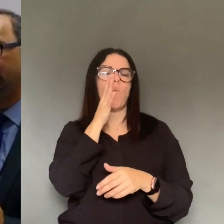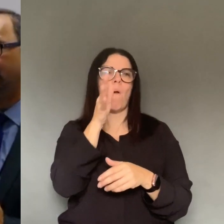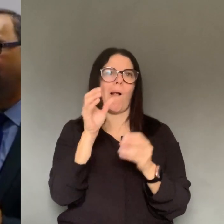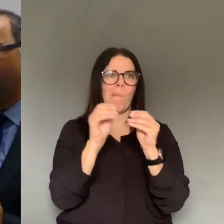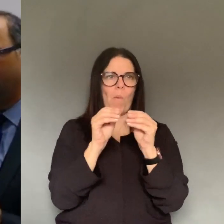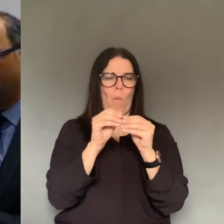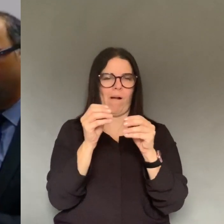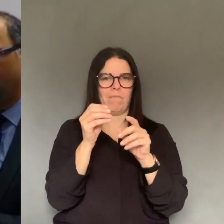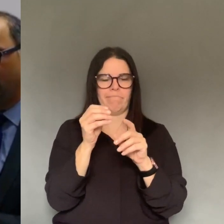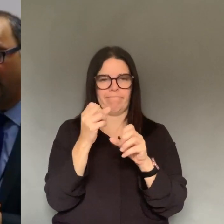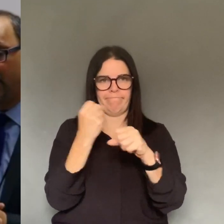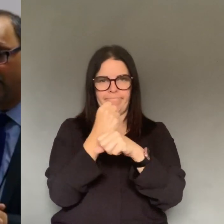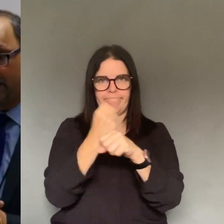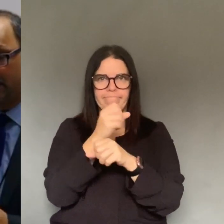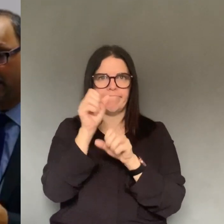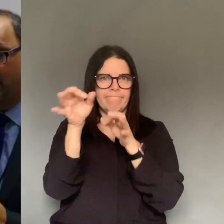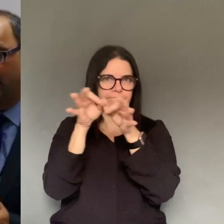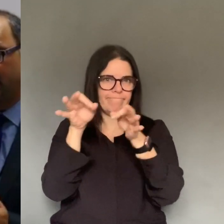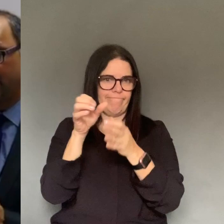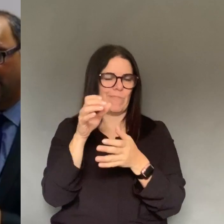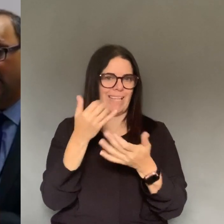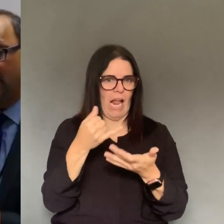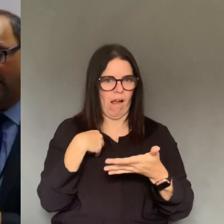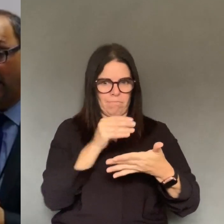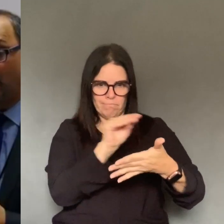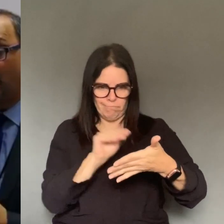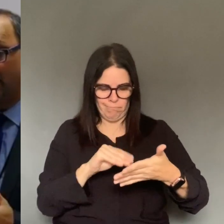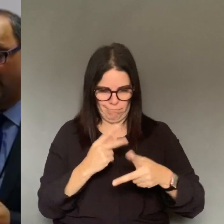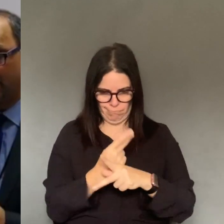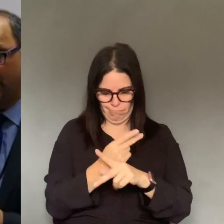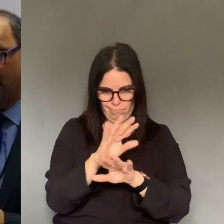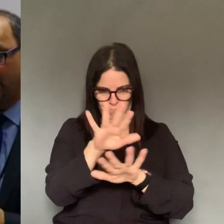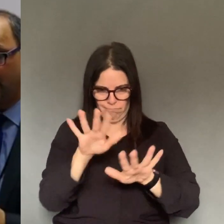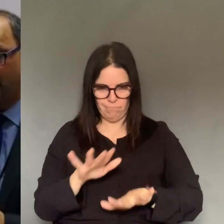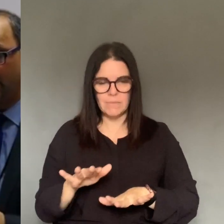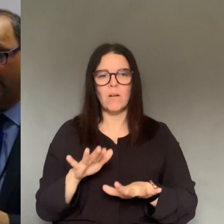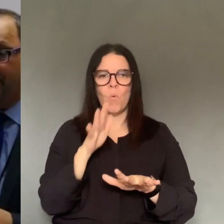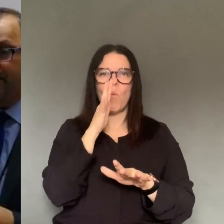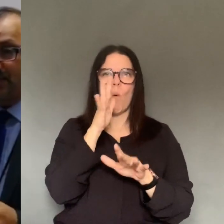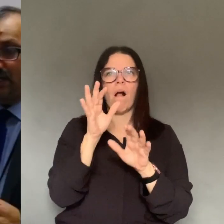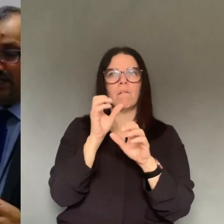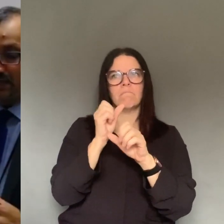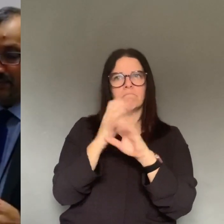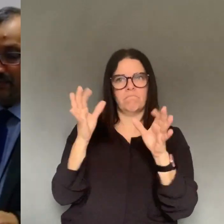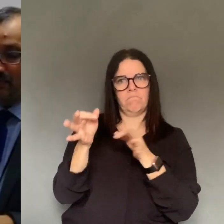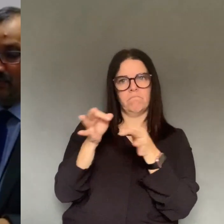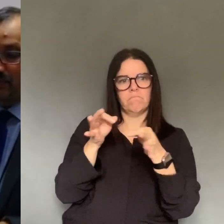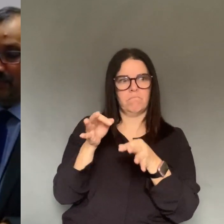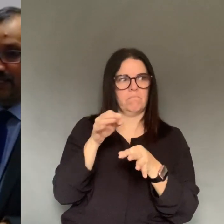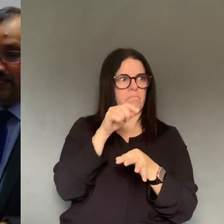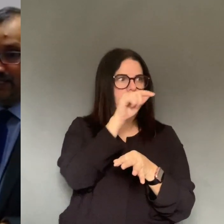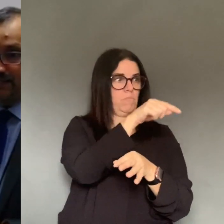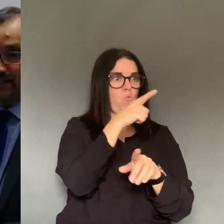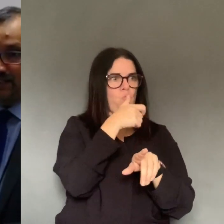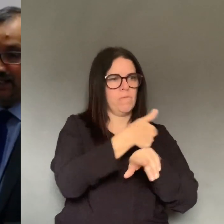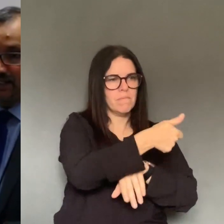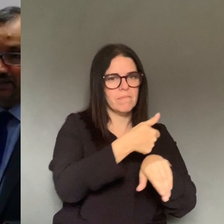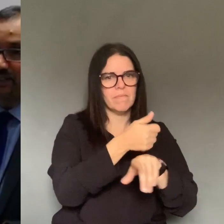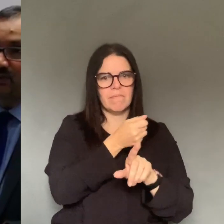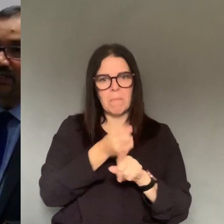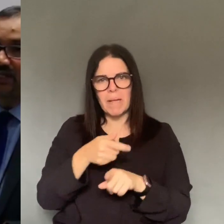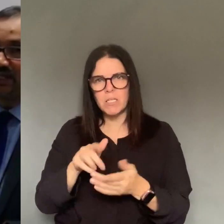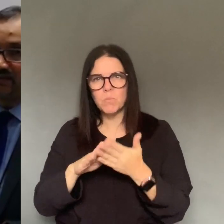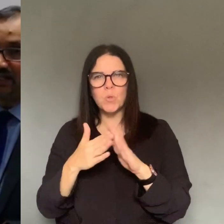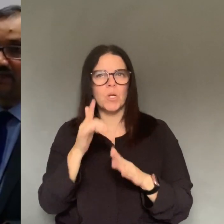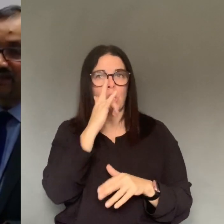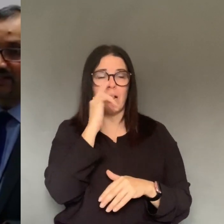that breakdown of those healthcare workers and what it looks like in our community. It is a healthcare